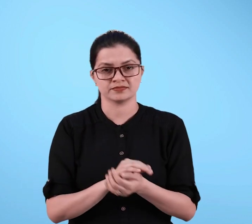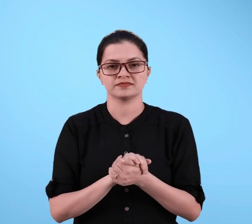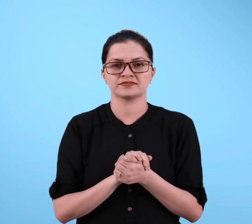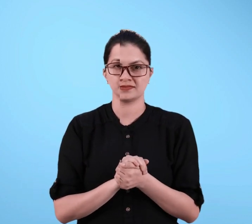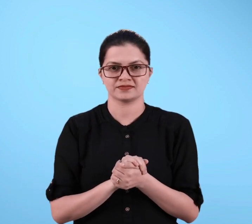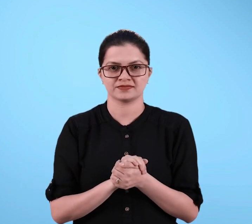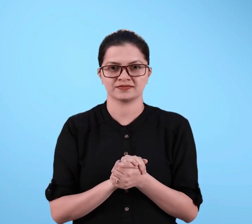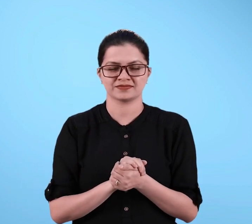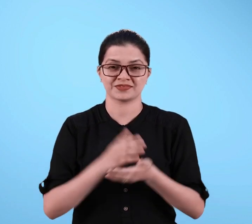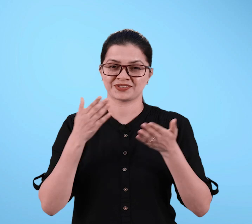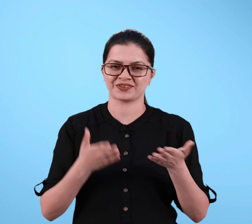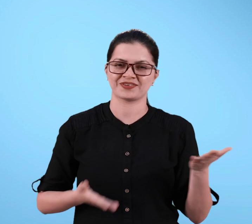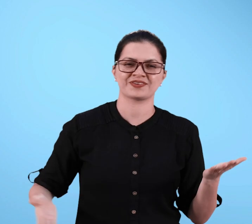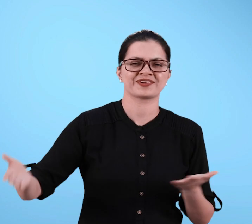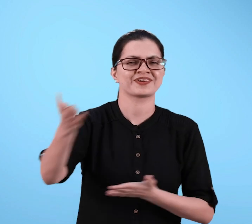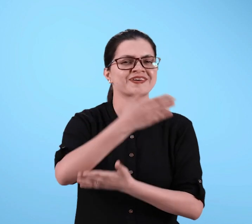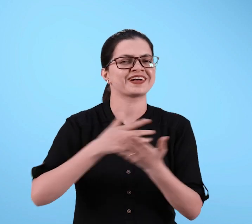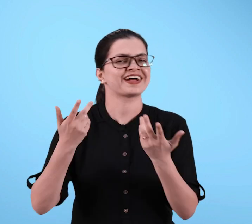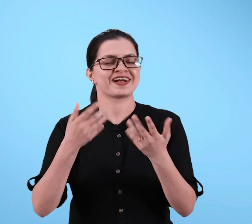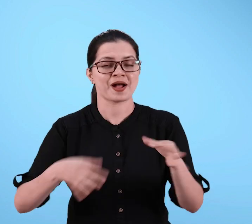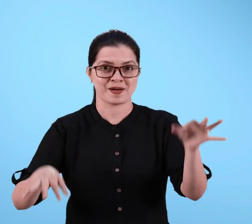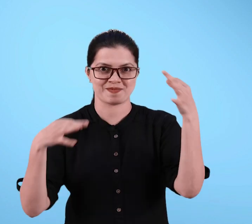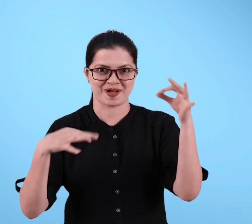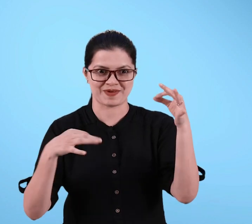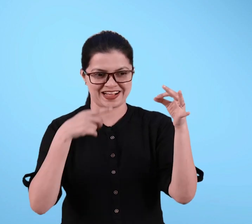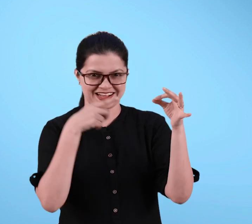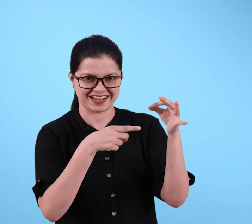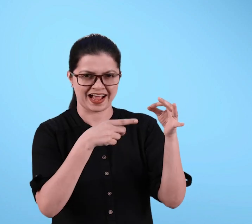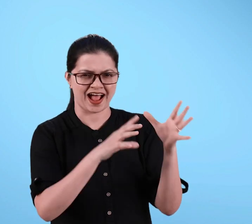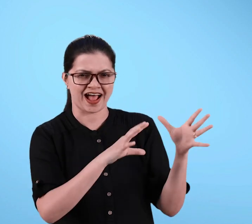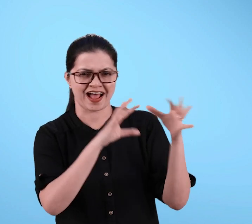together, fabric is Let us called try to weaving. weave some paper strips.